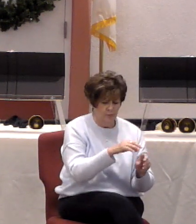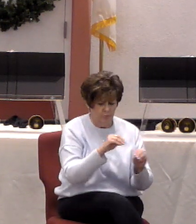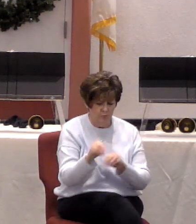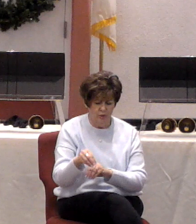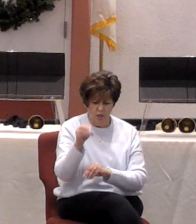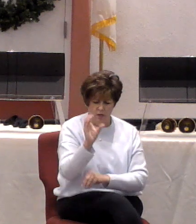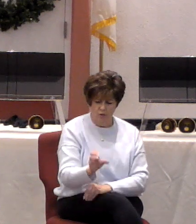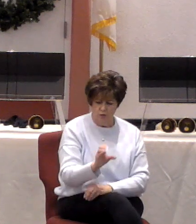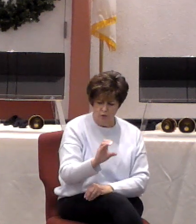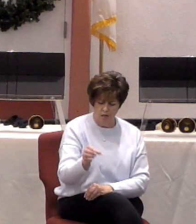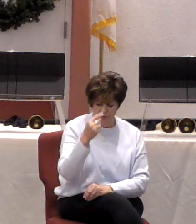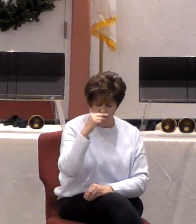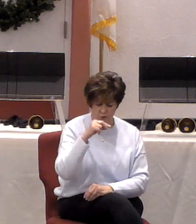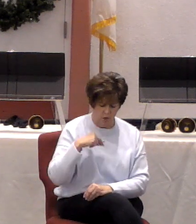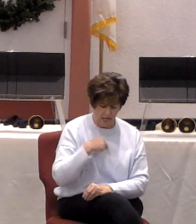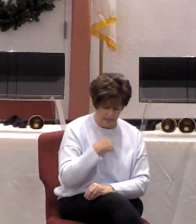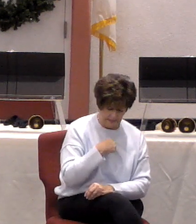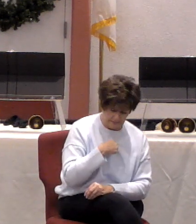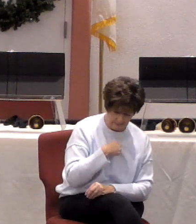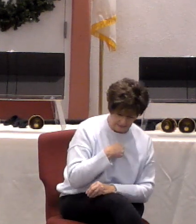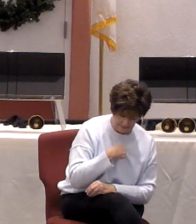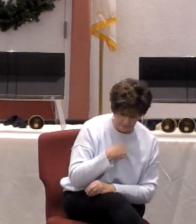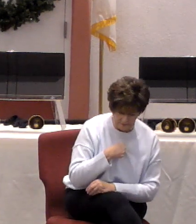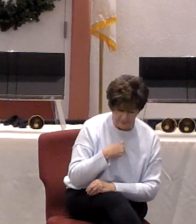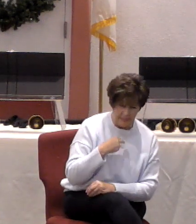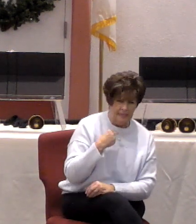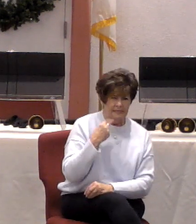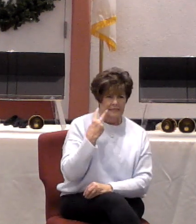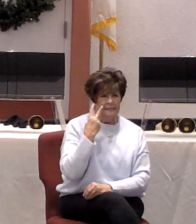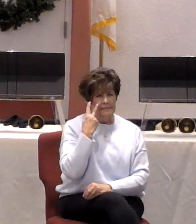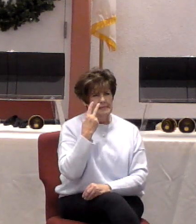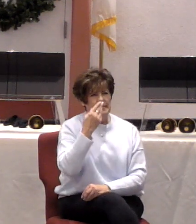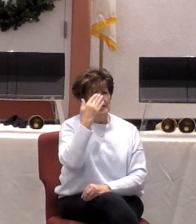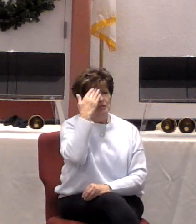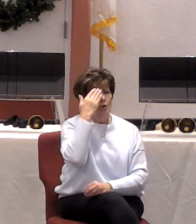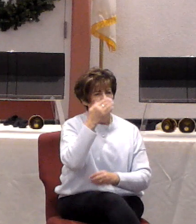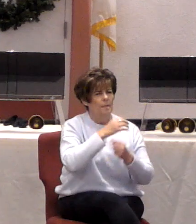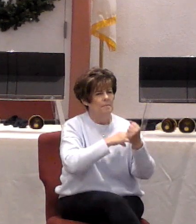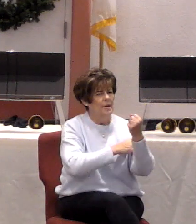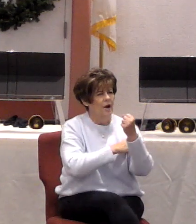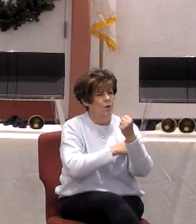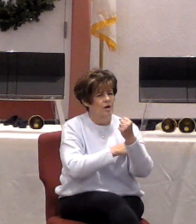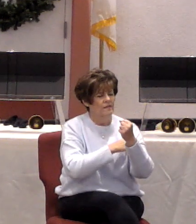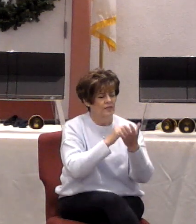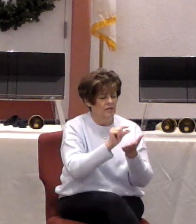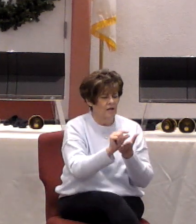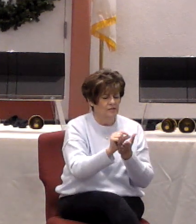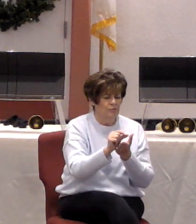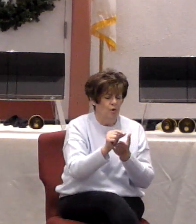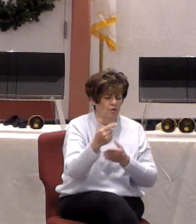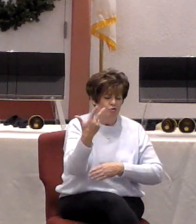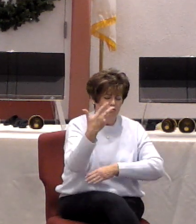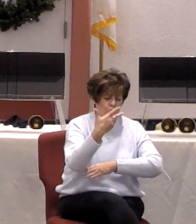But it doesn't end there either. To really see and to know the power of the gospel, know this, that 3 days later, he rose